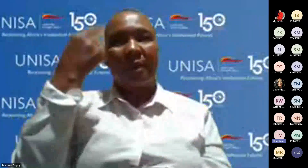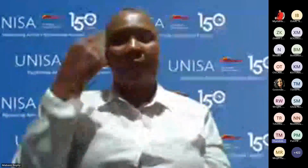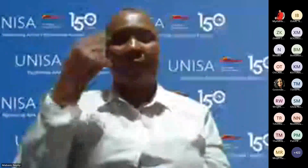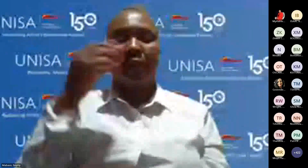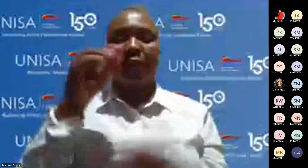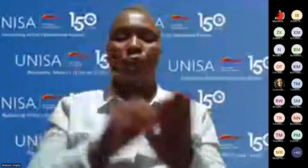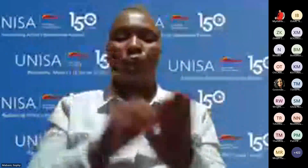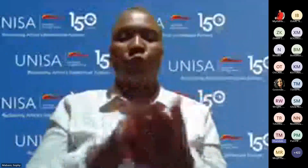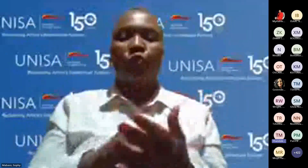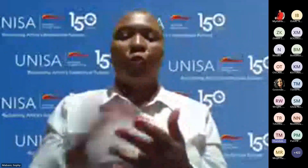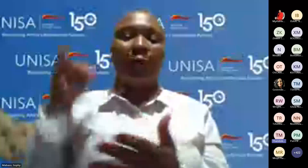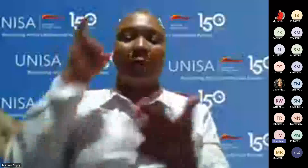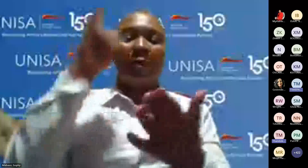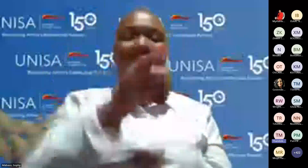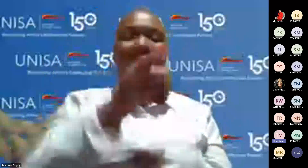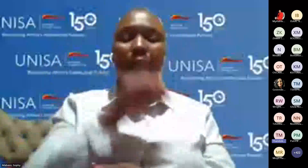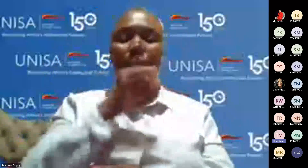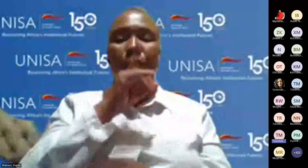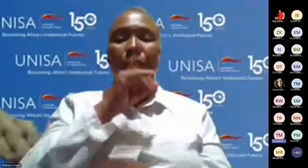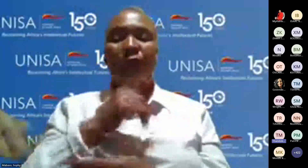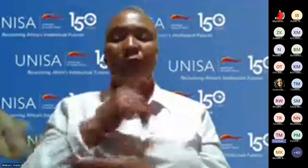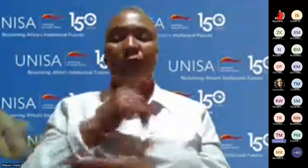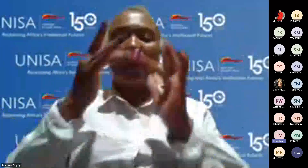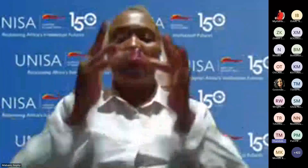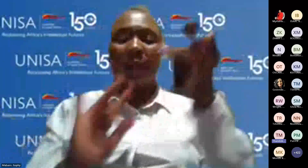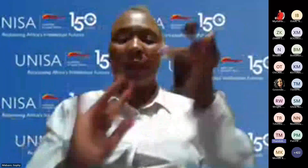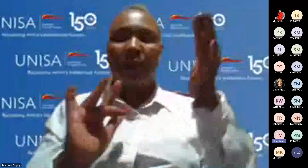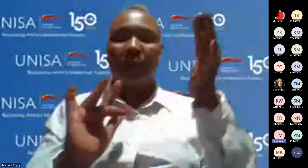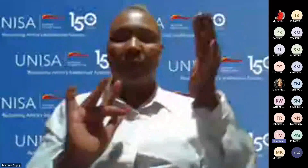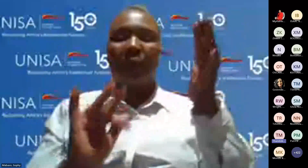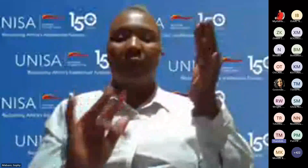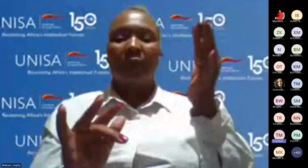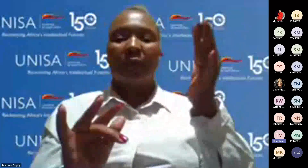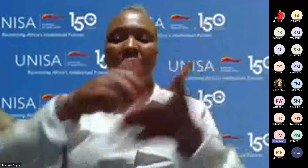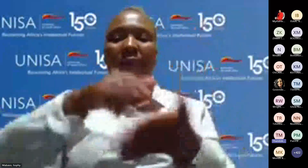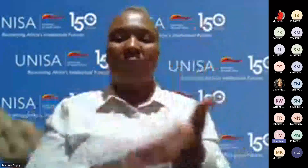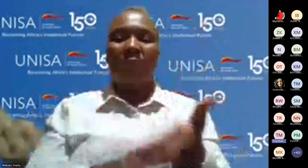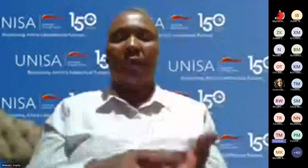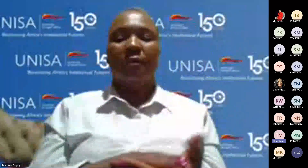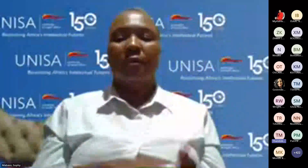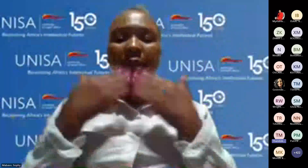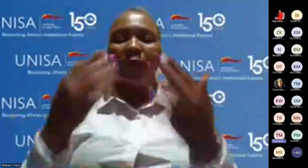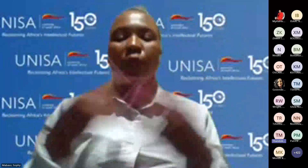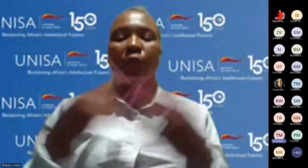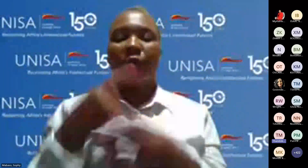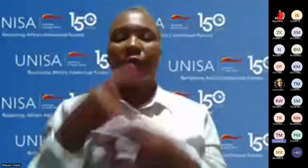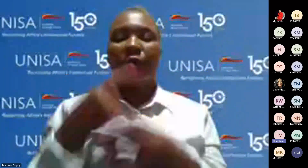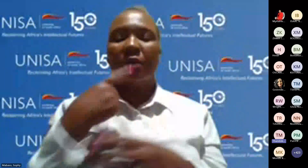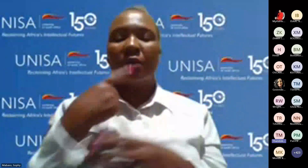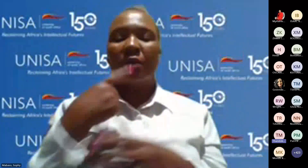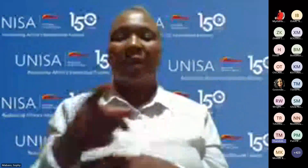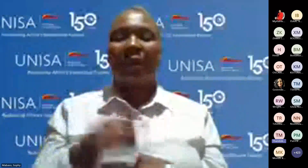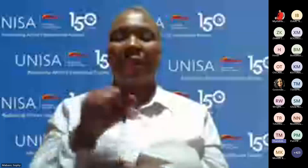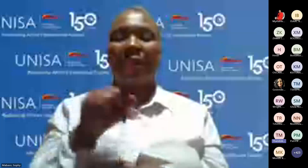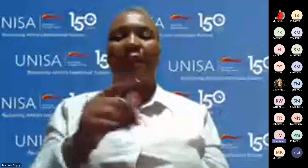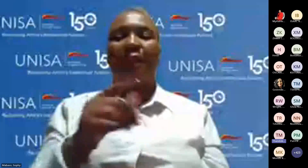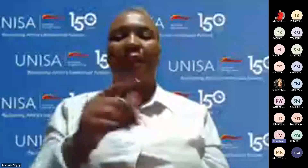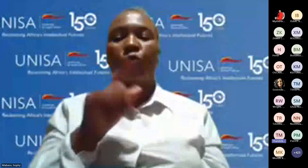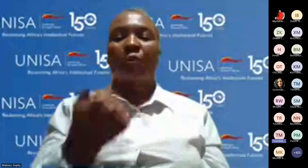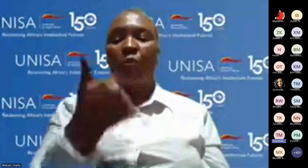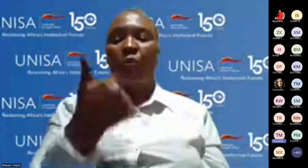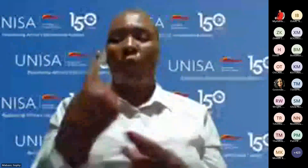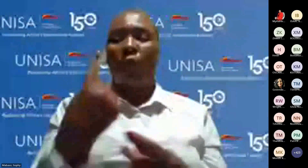mode, it's going to disconnect the app. So thank you for answering that, because that was actually one of the things that I was